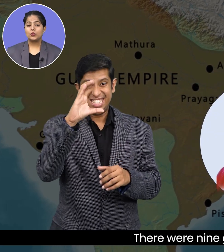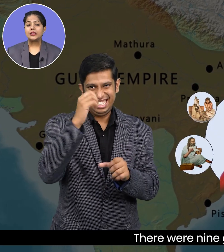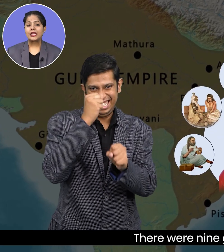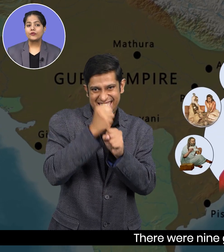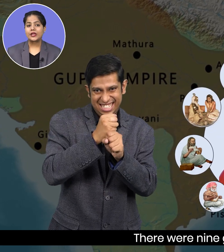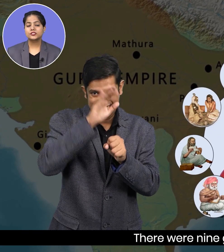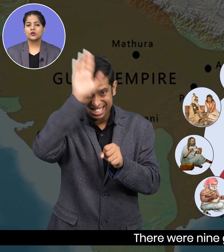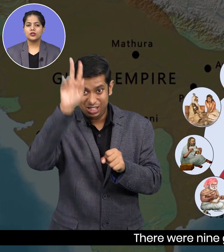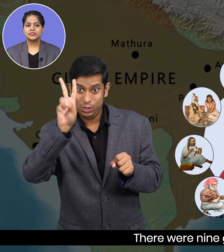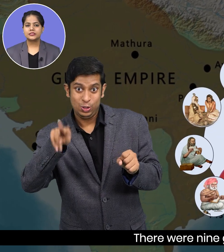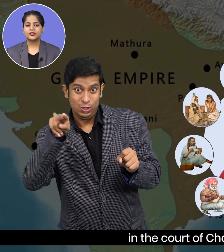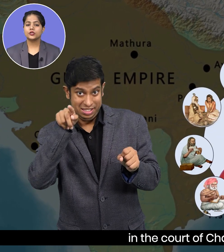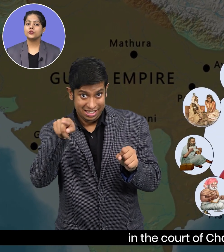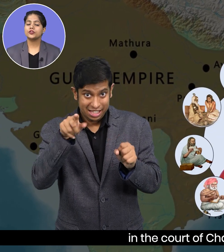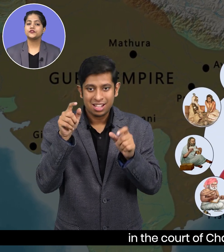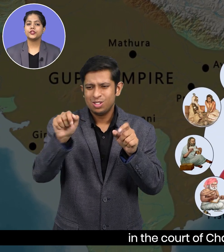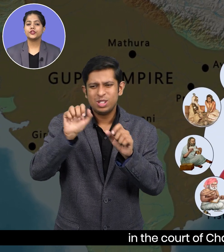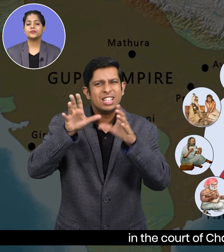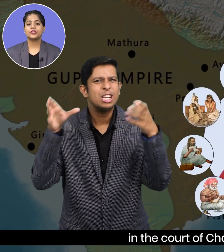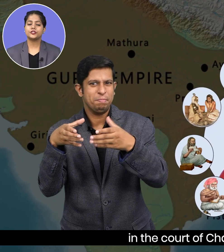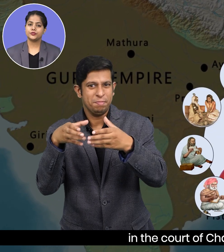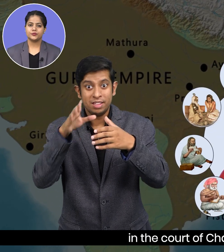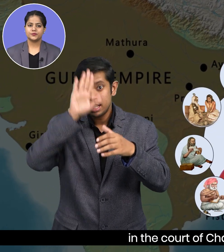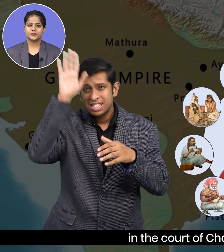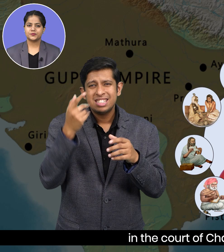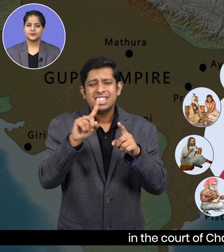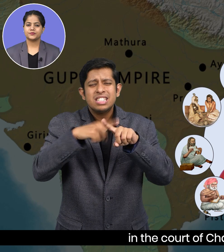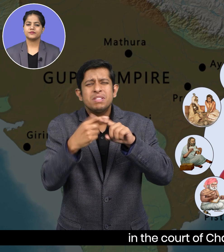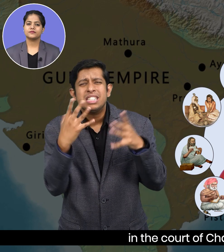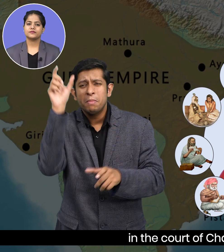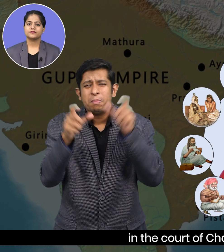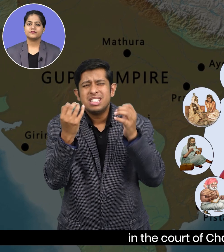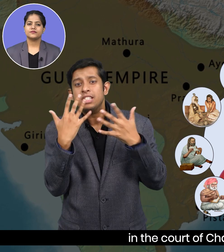There were 9 great scholars in the court of Chandragupta II.